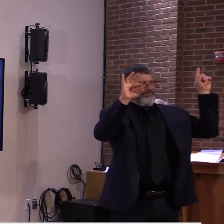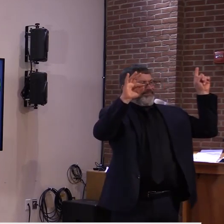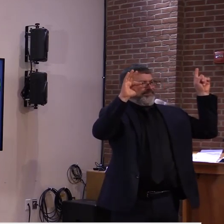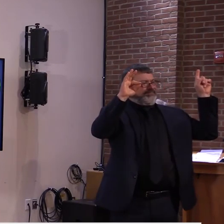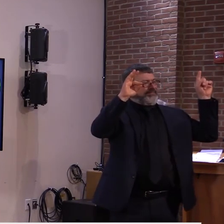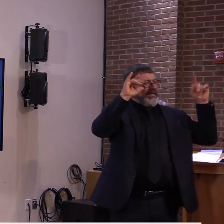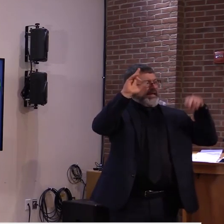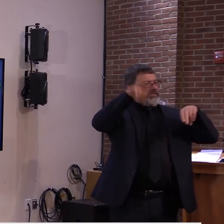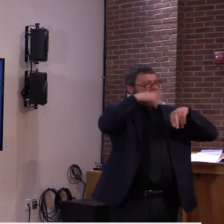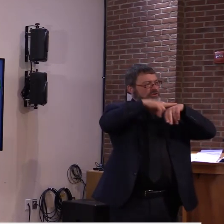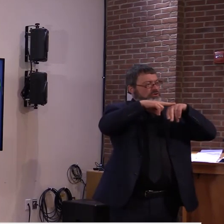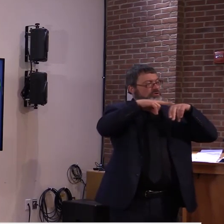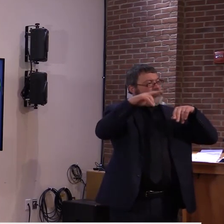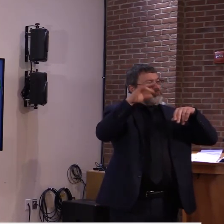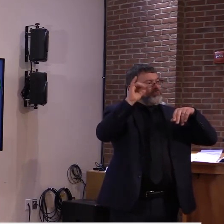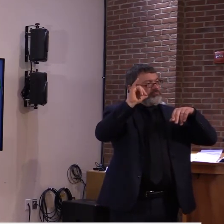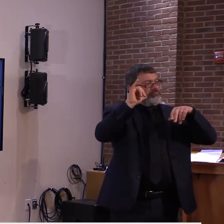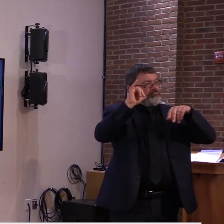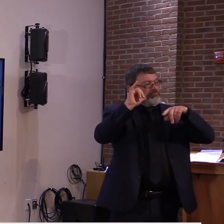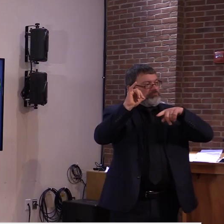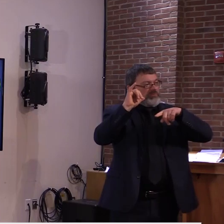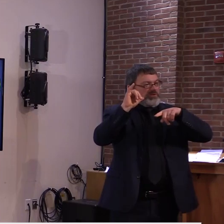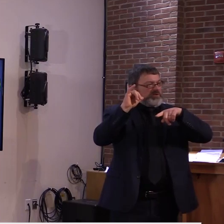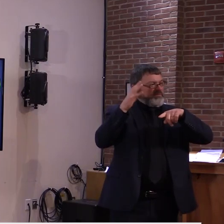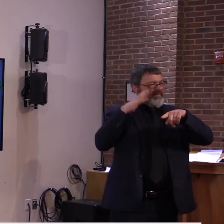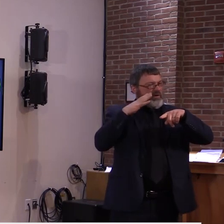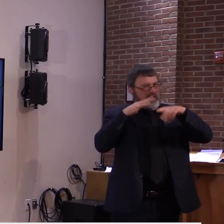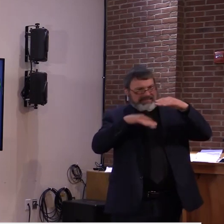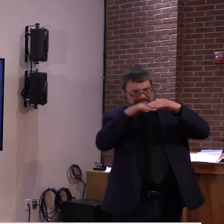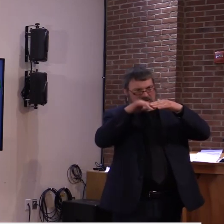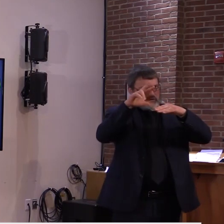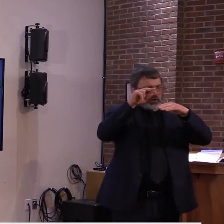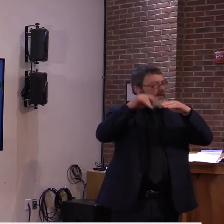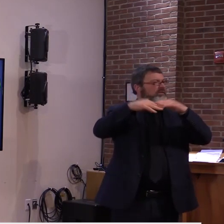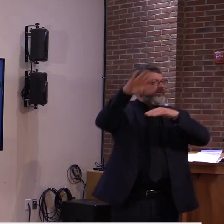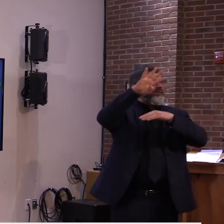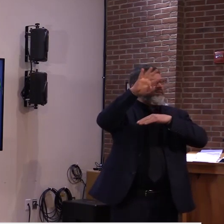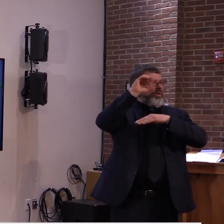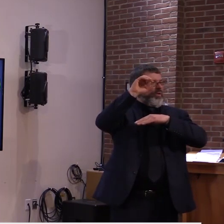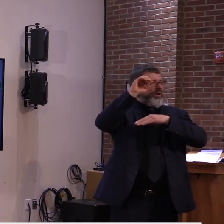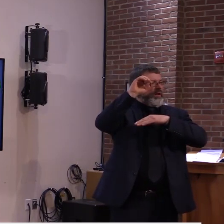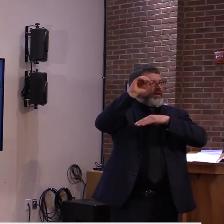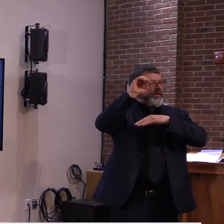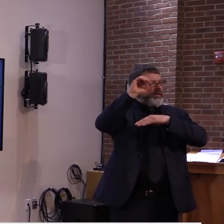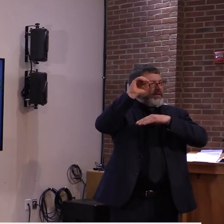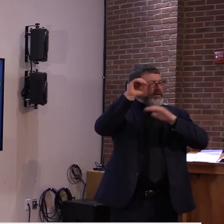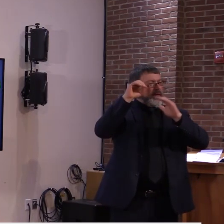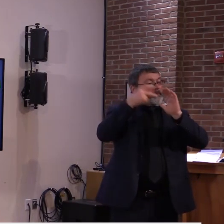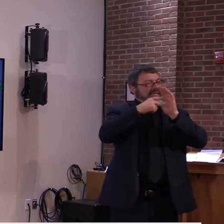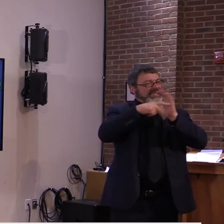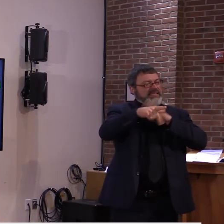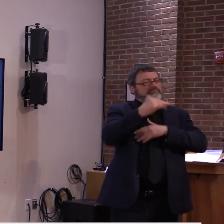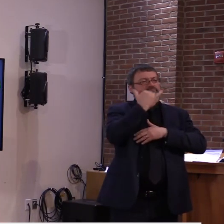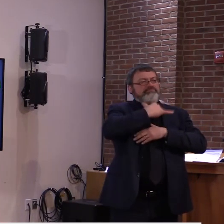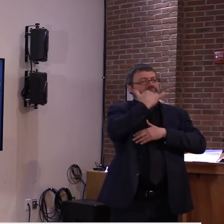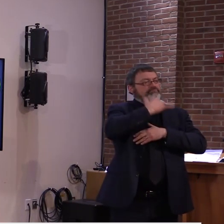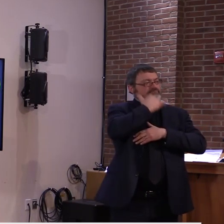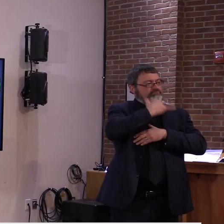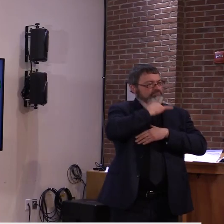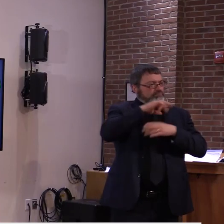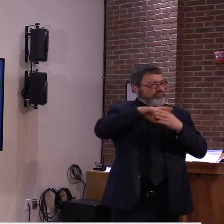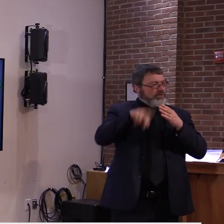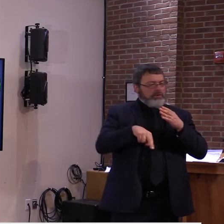a cycle threshold? I guess even Dr. Fauci is recommending in the 30 to 35 range, because